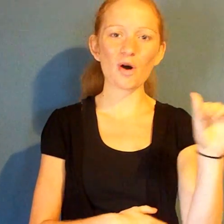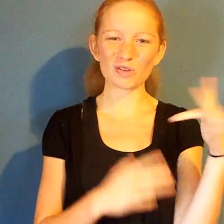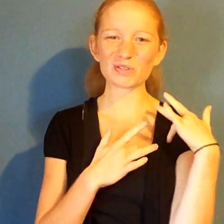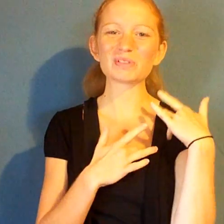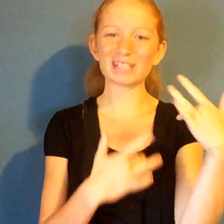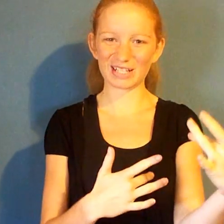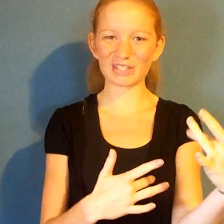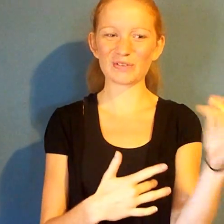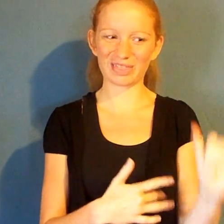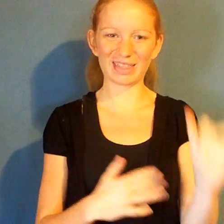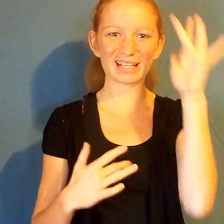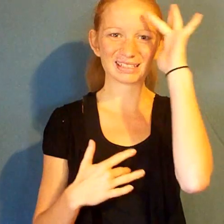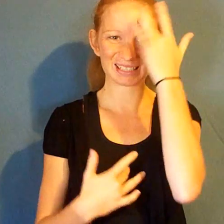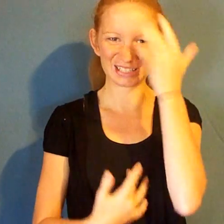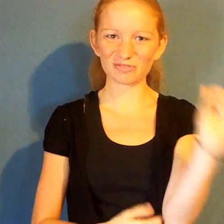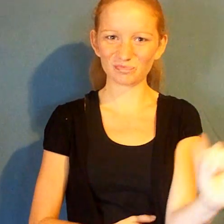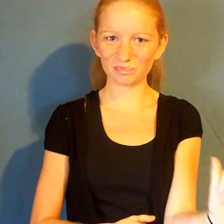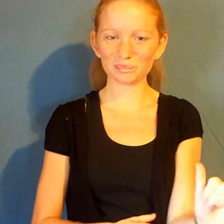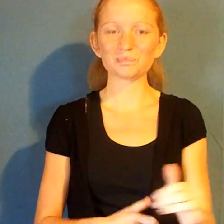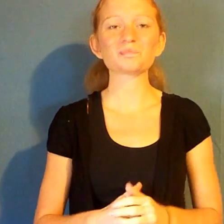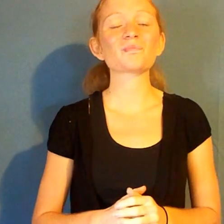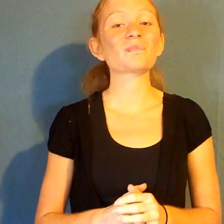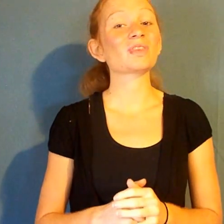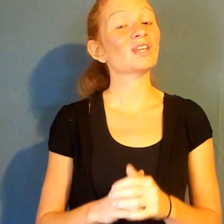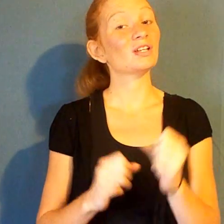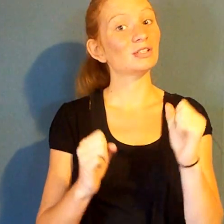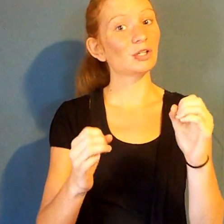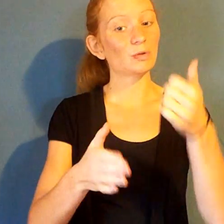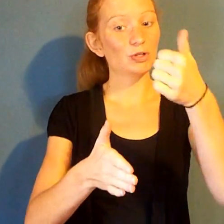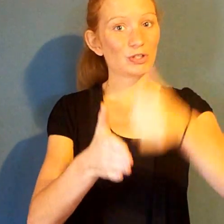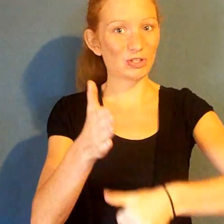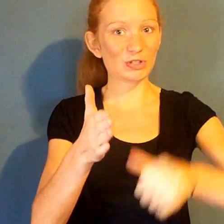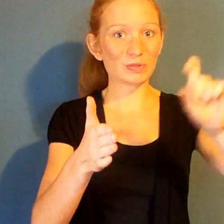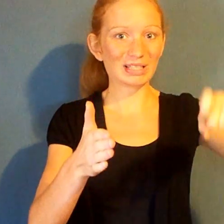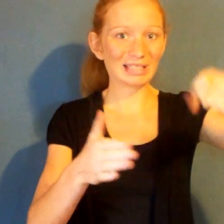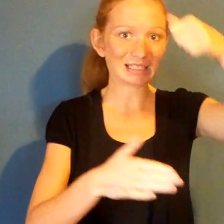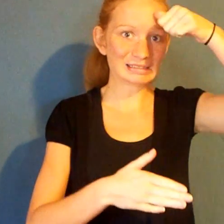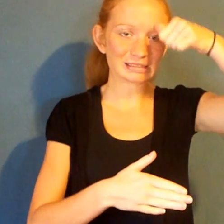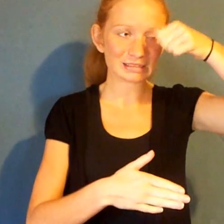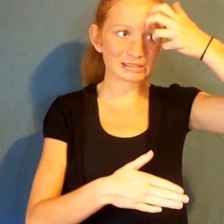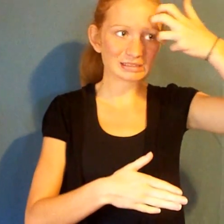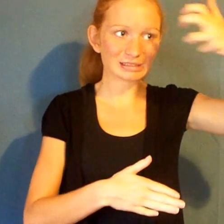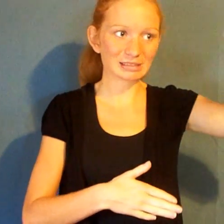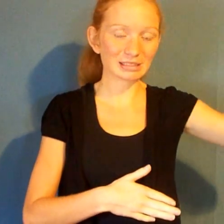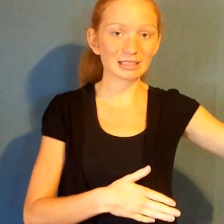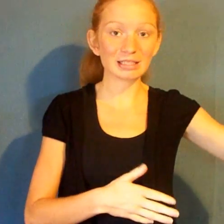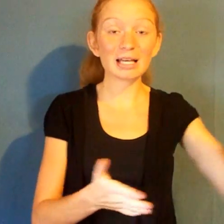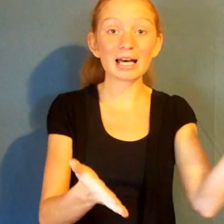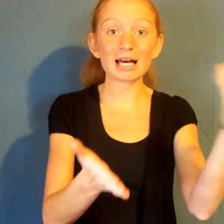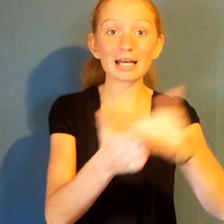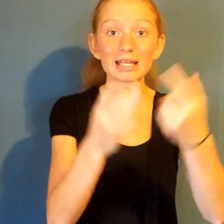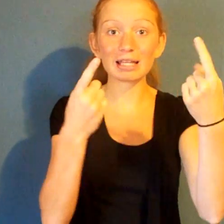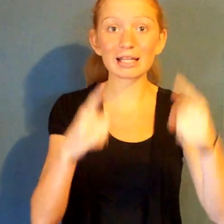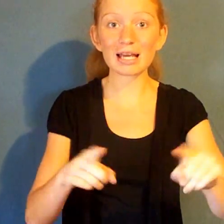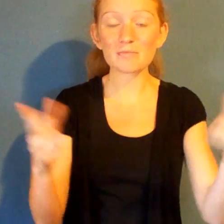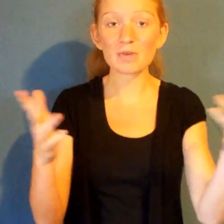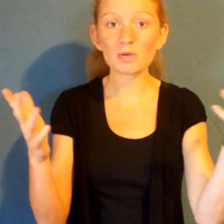first surgery she went through. The second surgery she went through was when she developed, again, papillomatosis. This time it was on